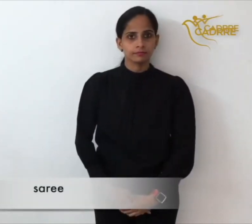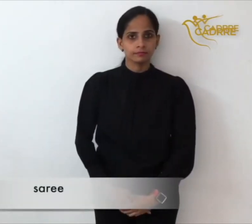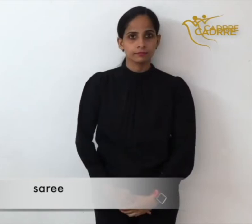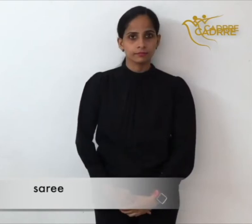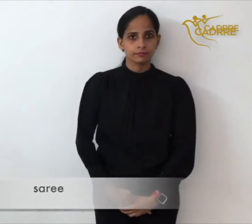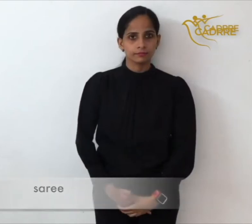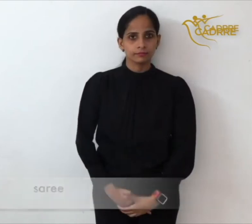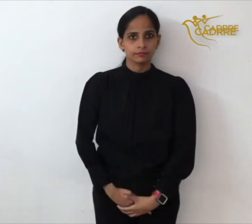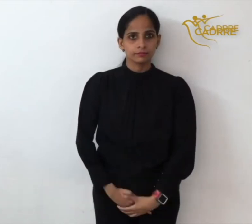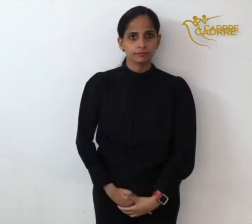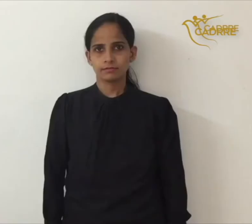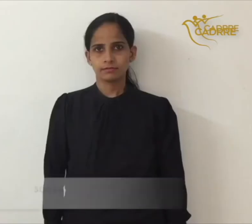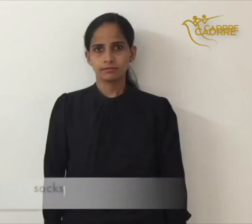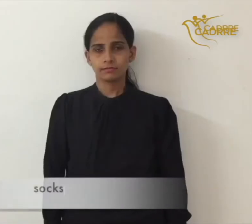Sari.